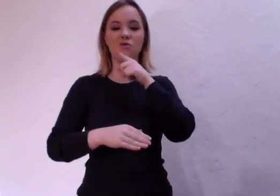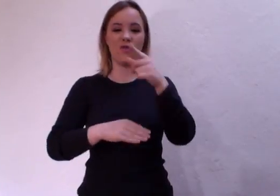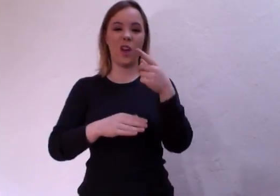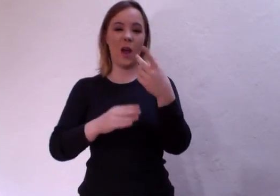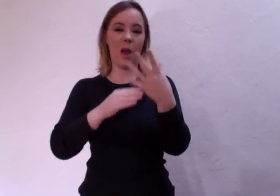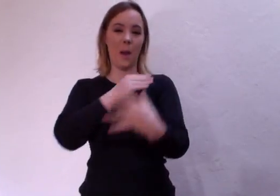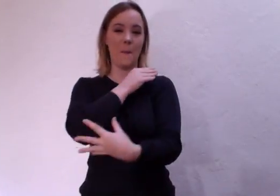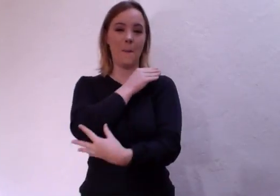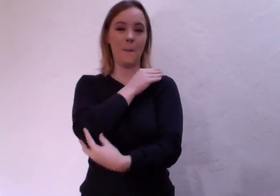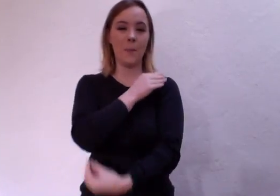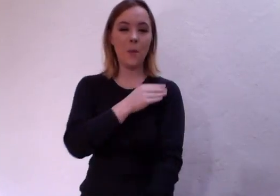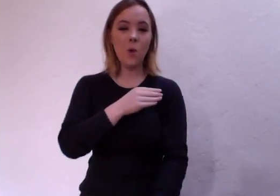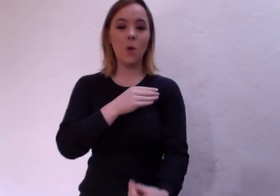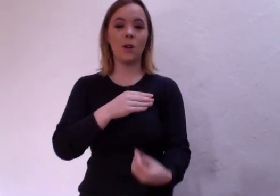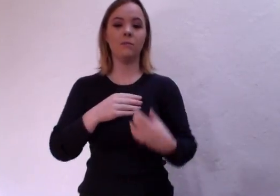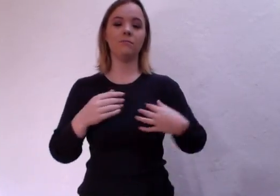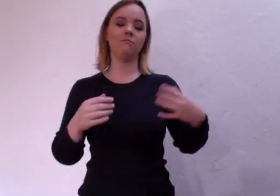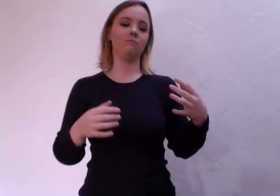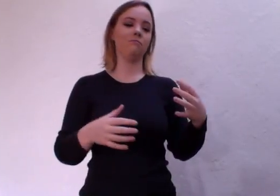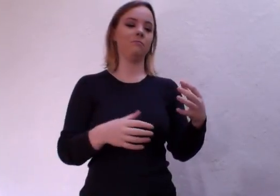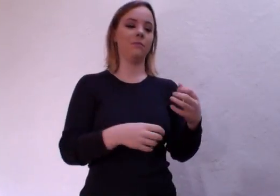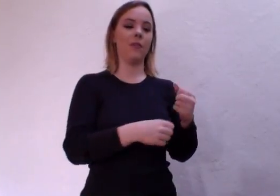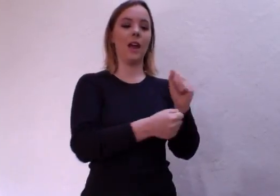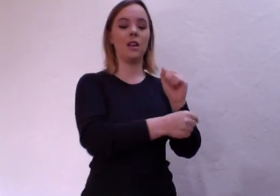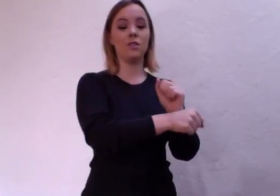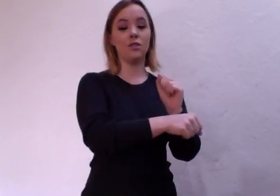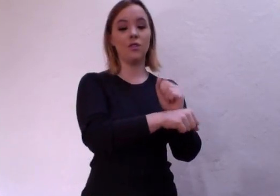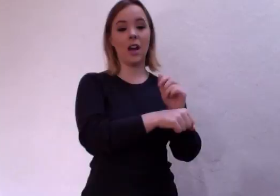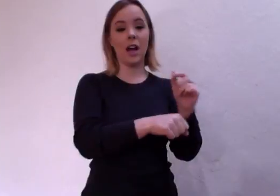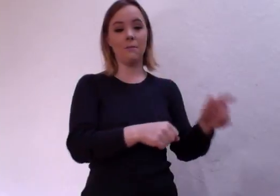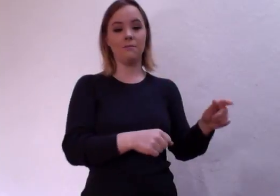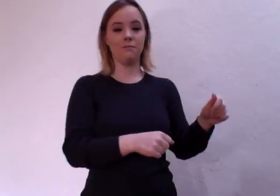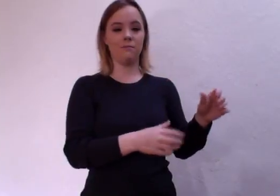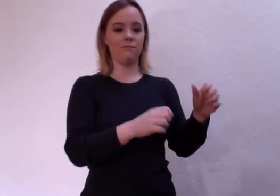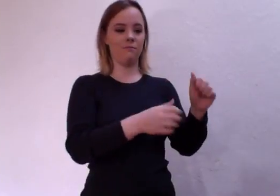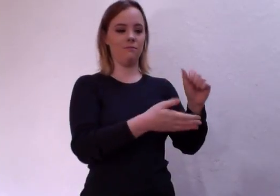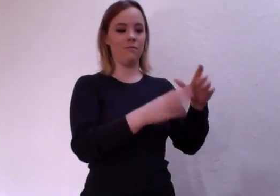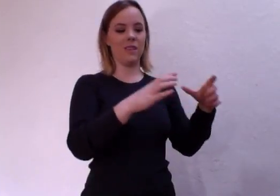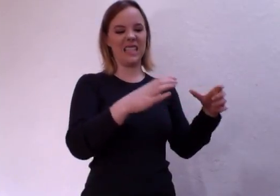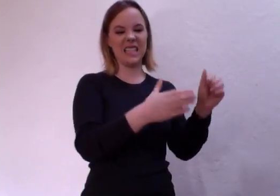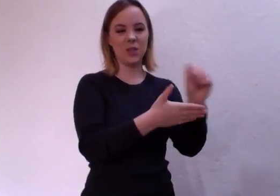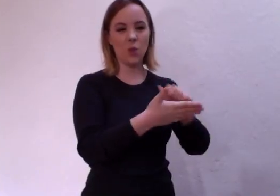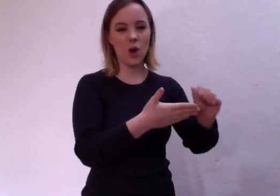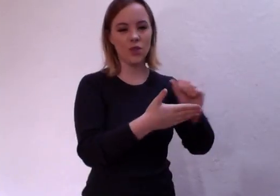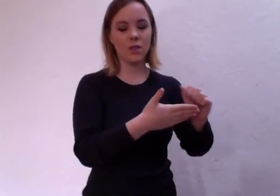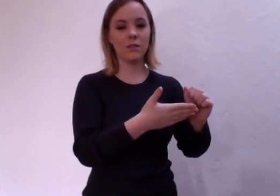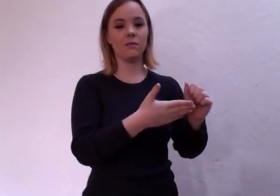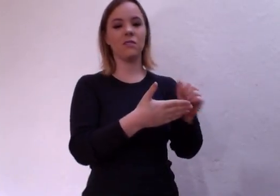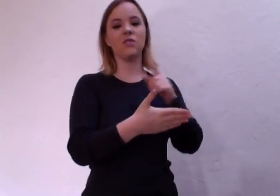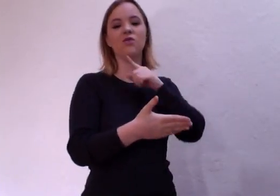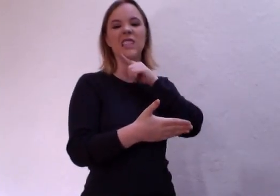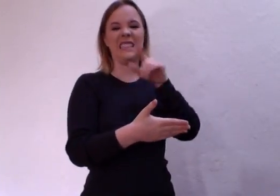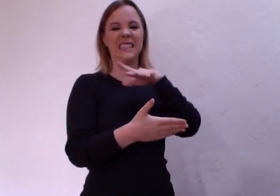was a dishwasher at a really nasty, touristy seafood restaurant. And that might be one of the worst jobs